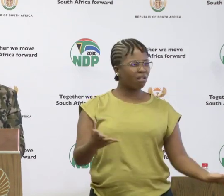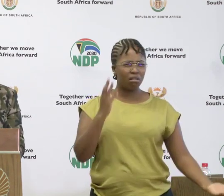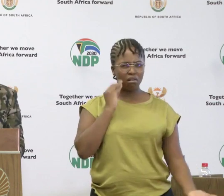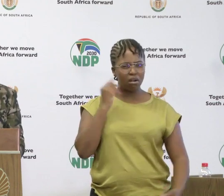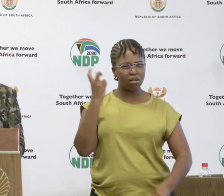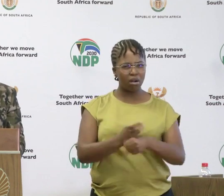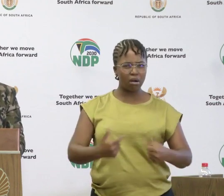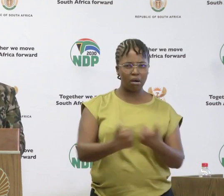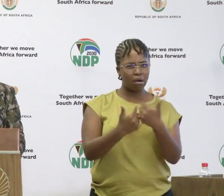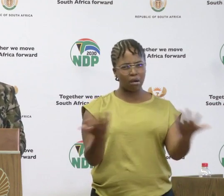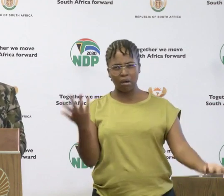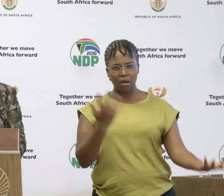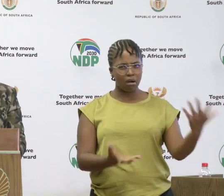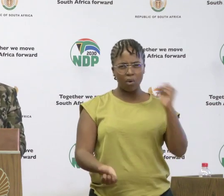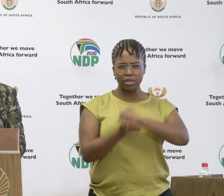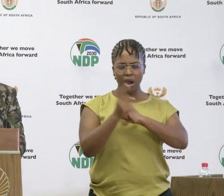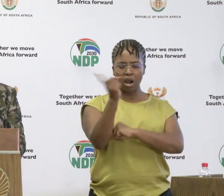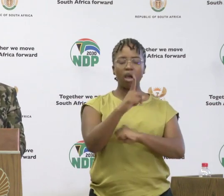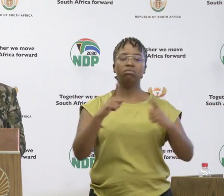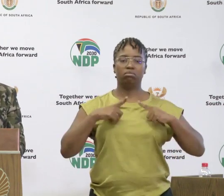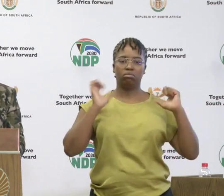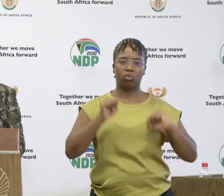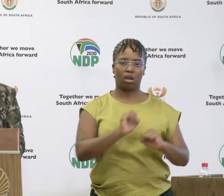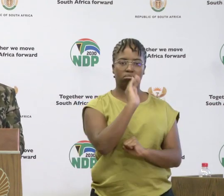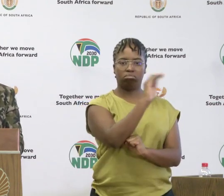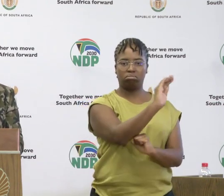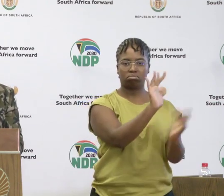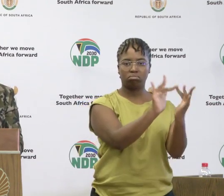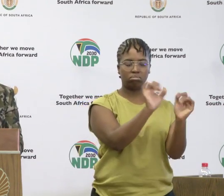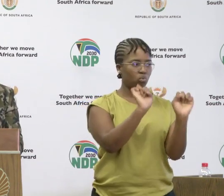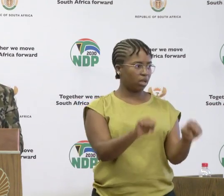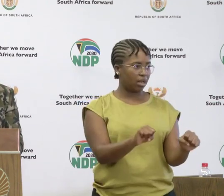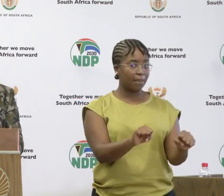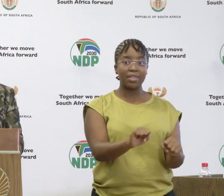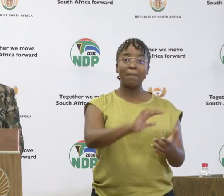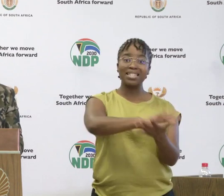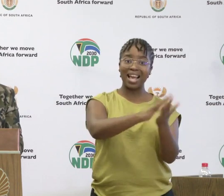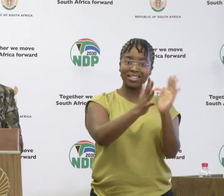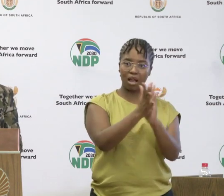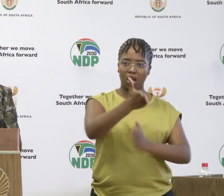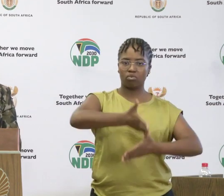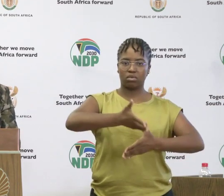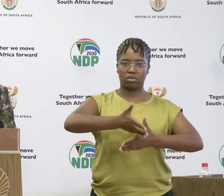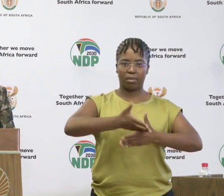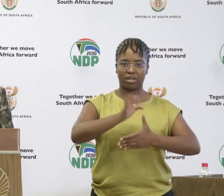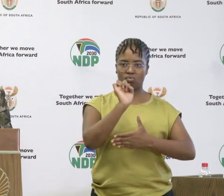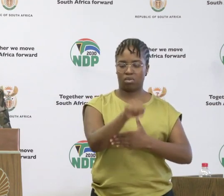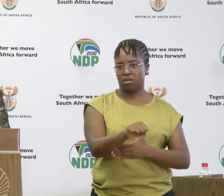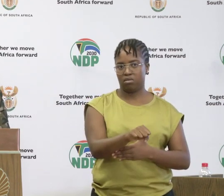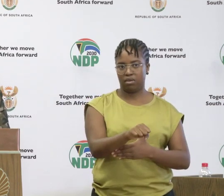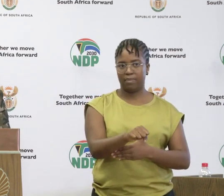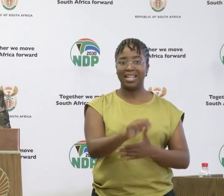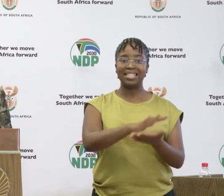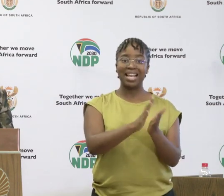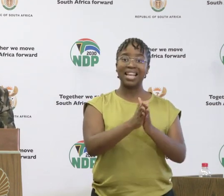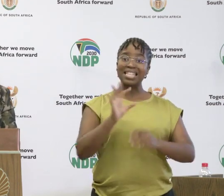any challenges. The SASSA and SAPO call centers will remain operational to respond to the public. We are deploying